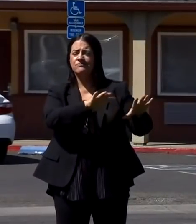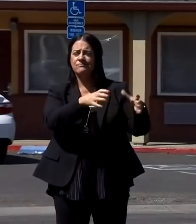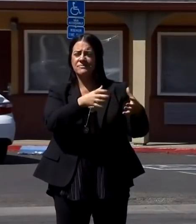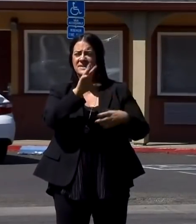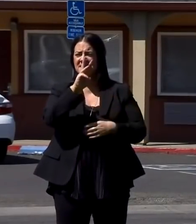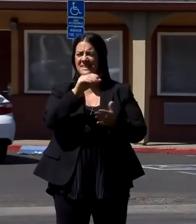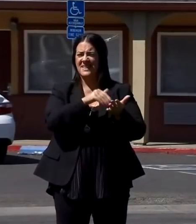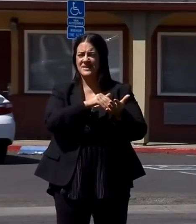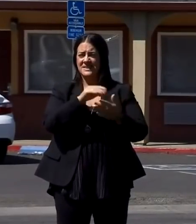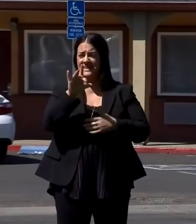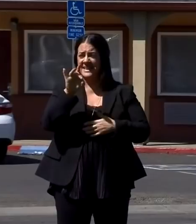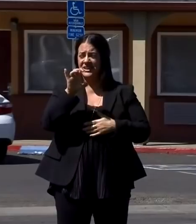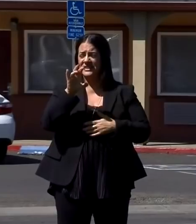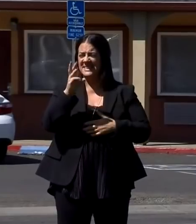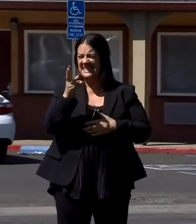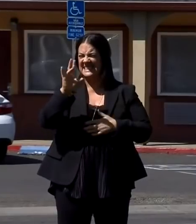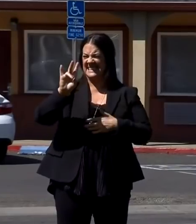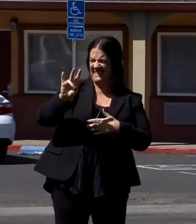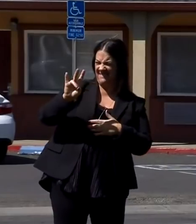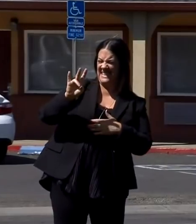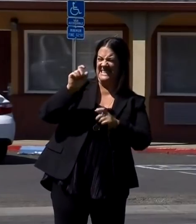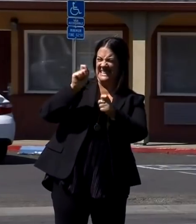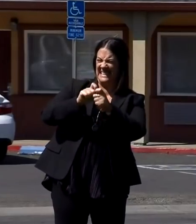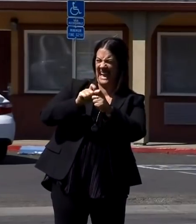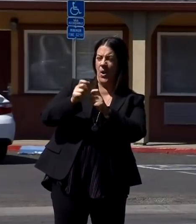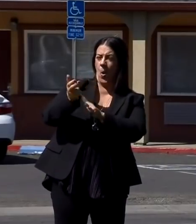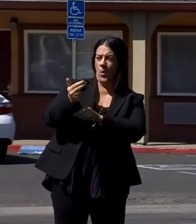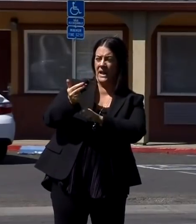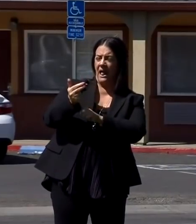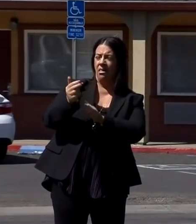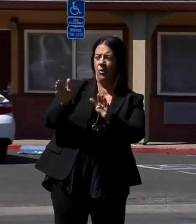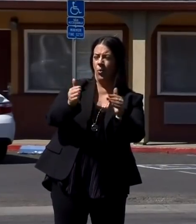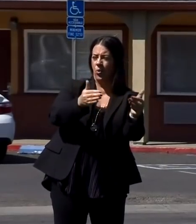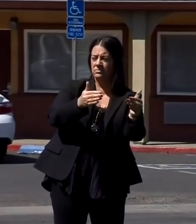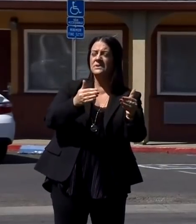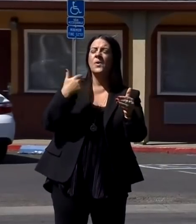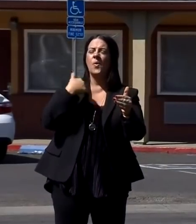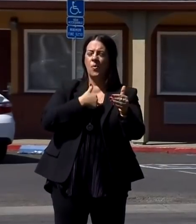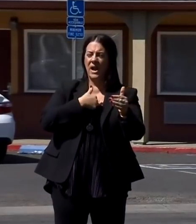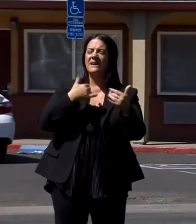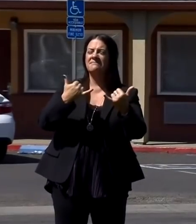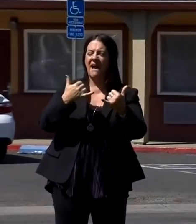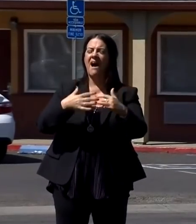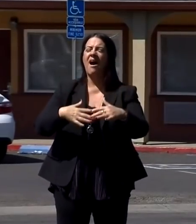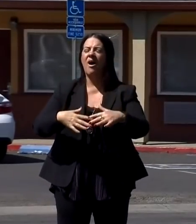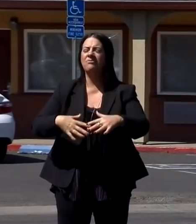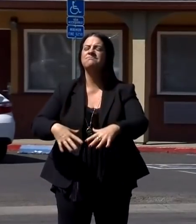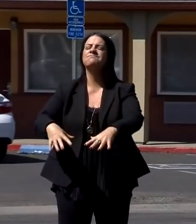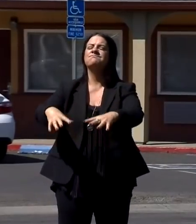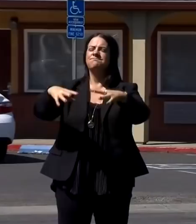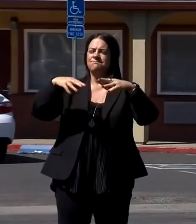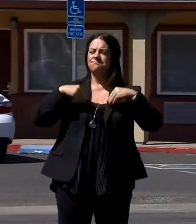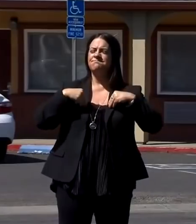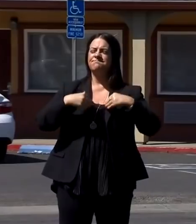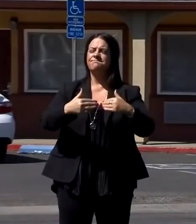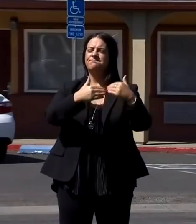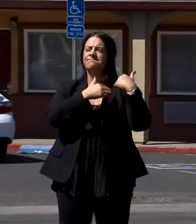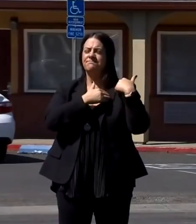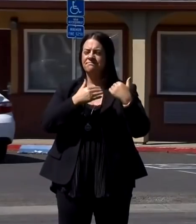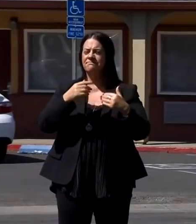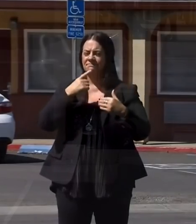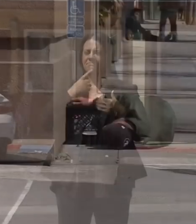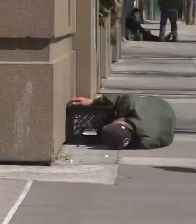6,867 hotel rooms, to be exact, now are in our possession, on the way to getting 15,000. Secured